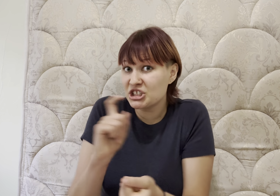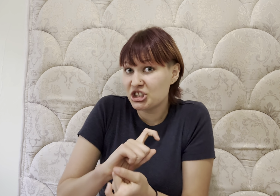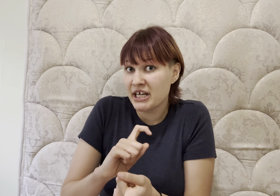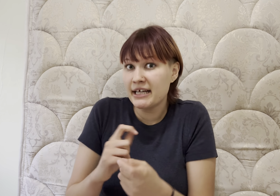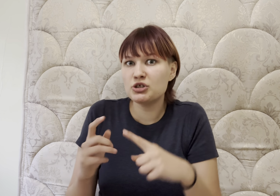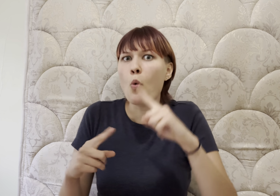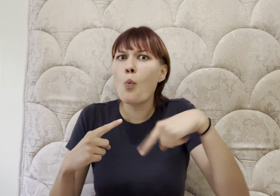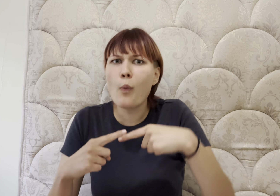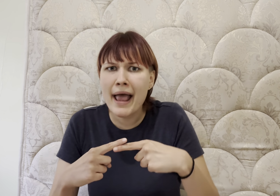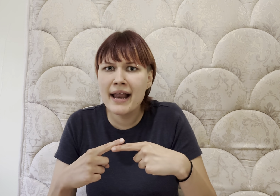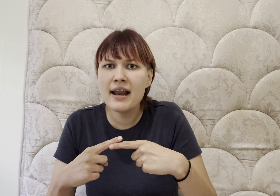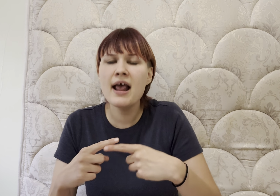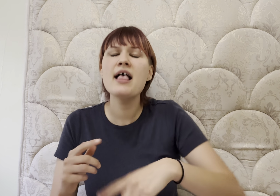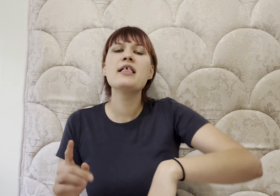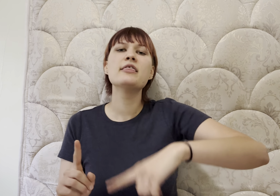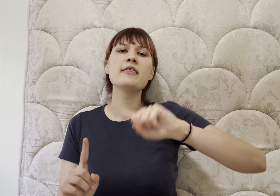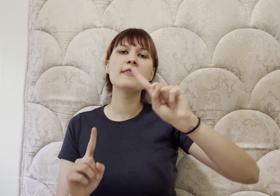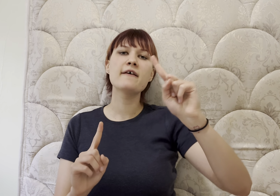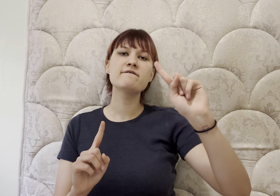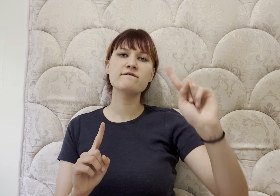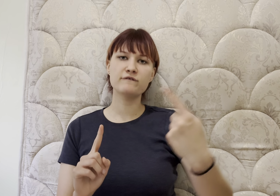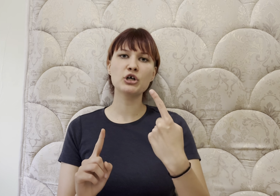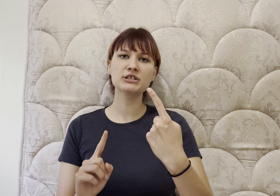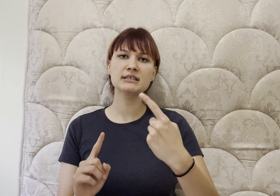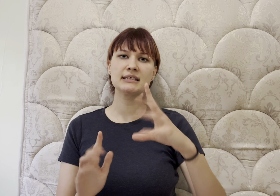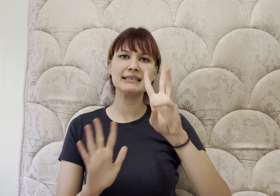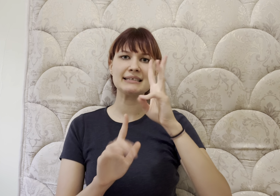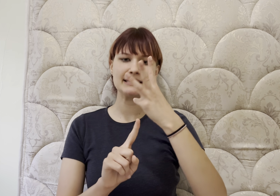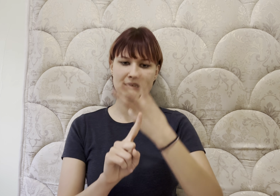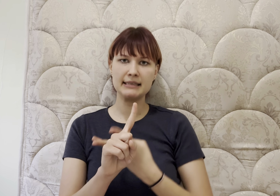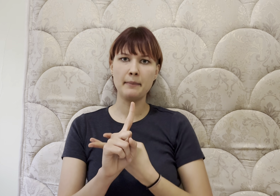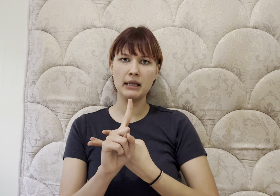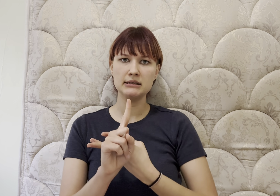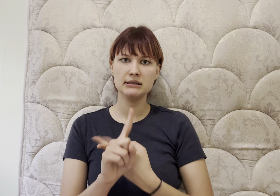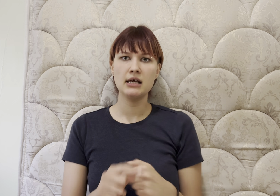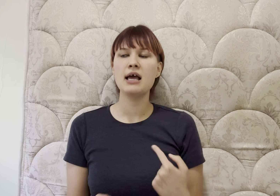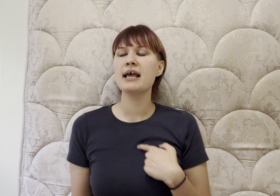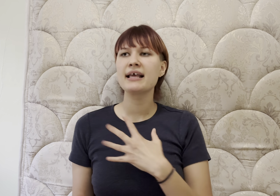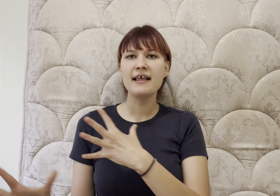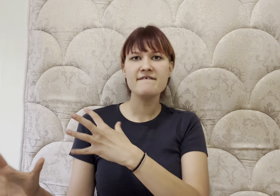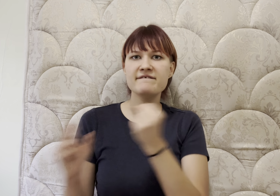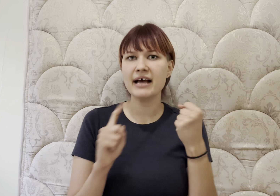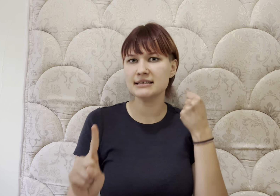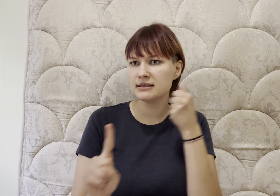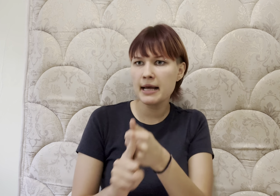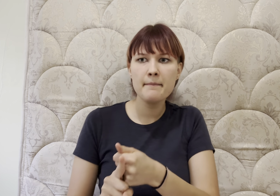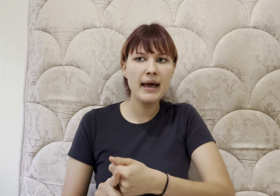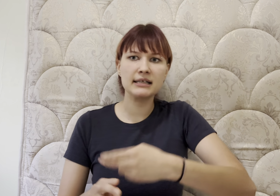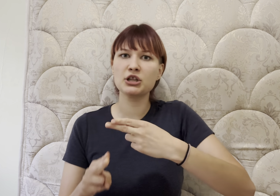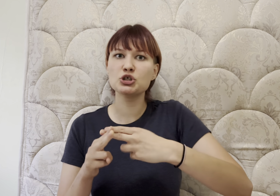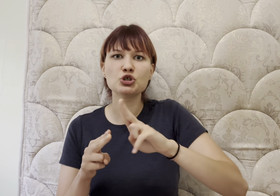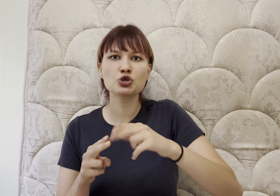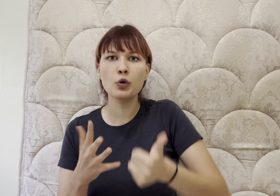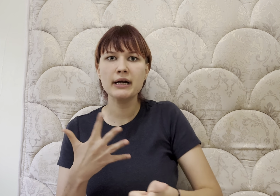You get the biggest impact in the shortest amount of time. It's really 6 months, that 26 sessions.